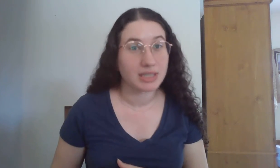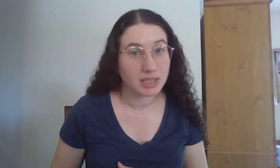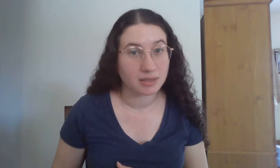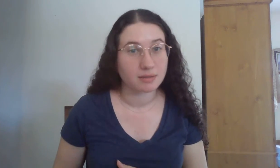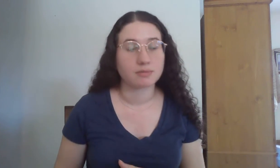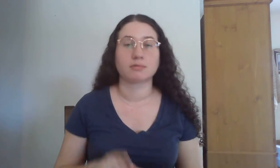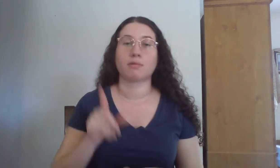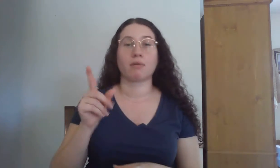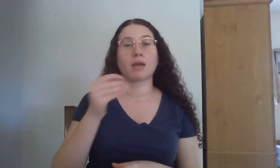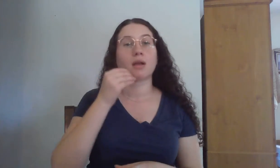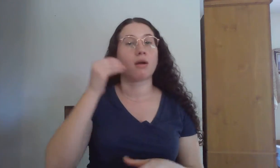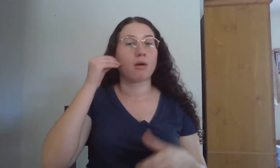tea.